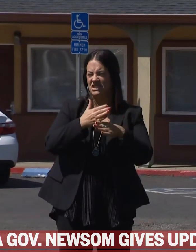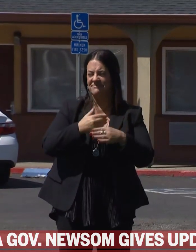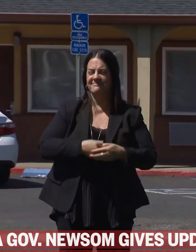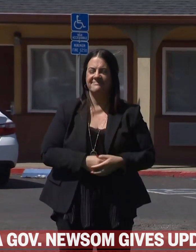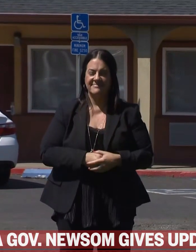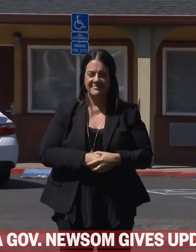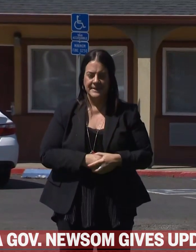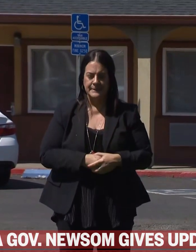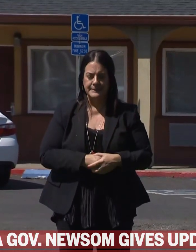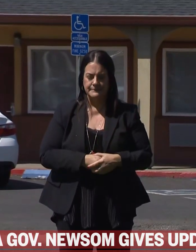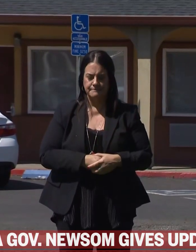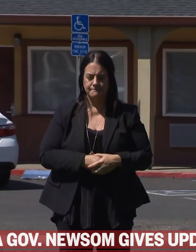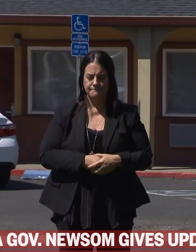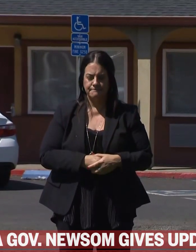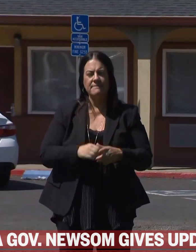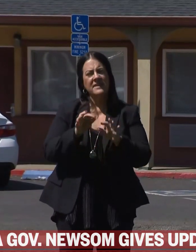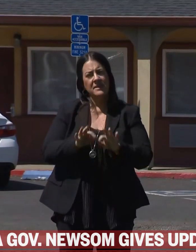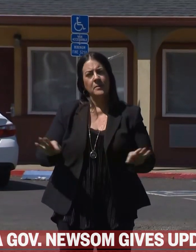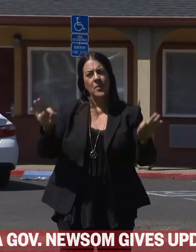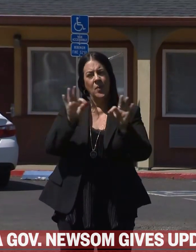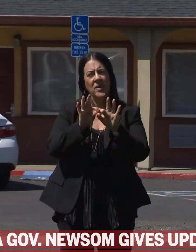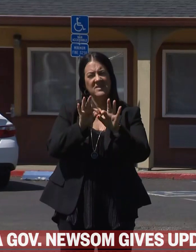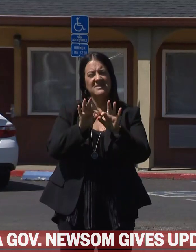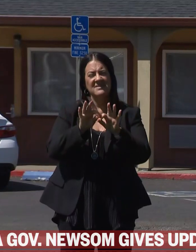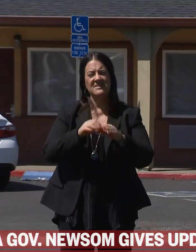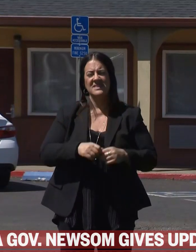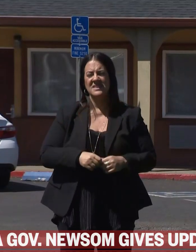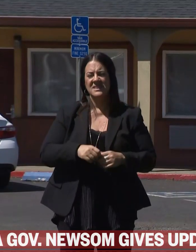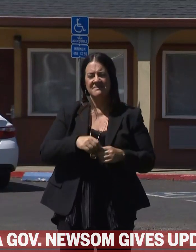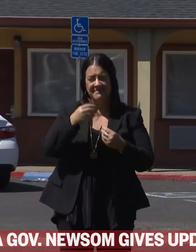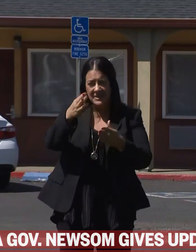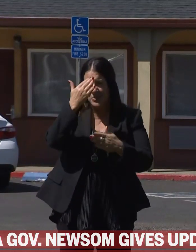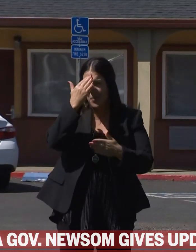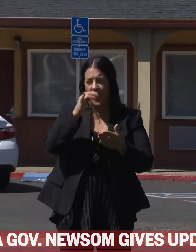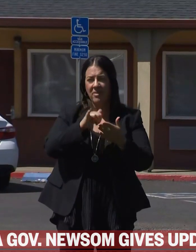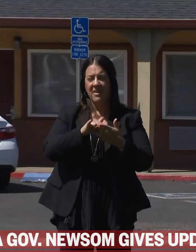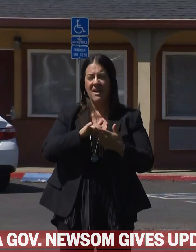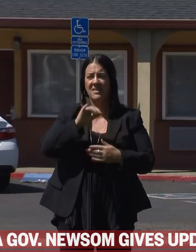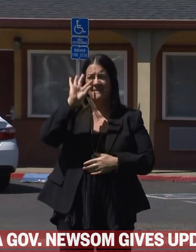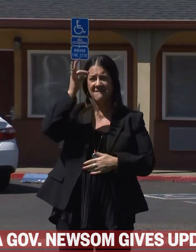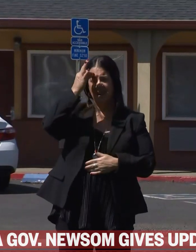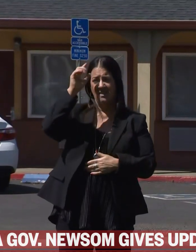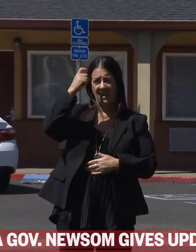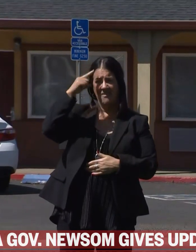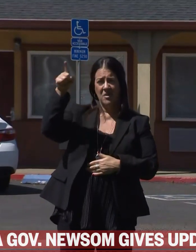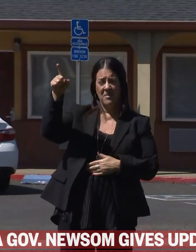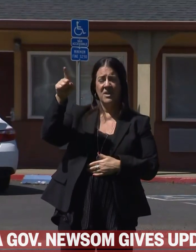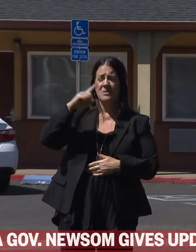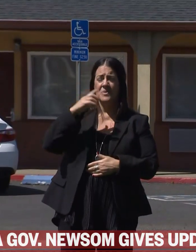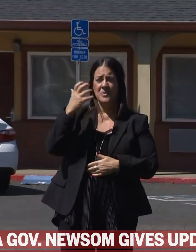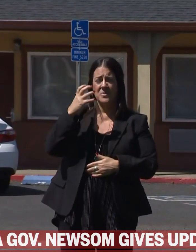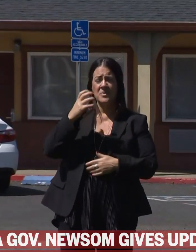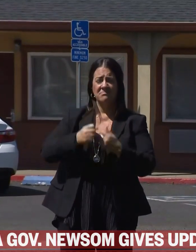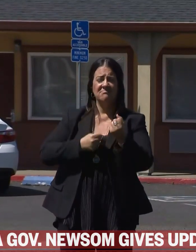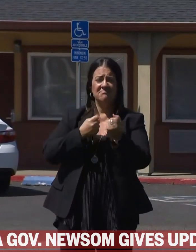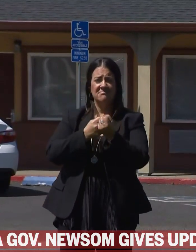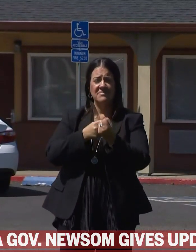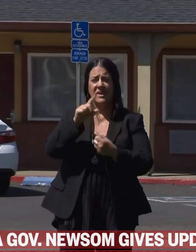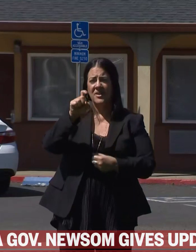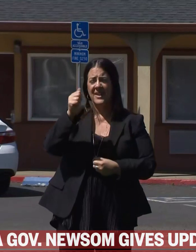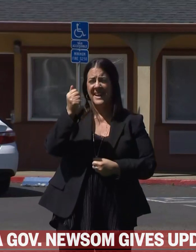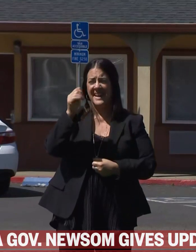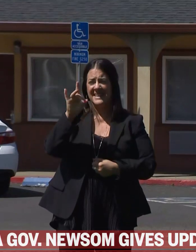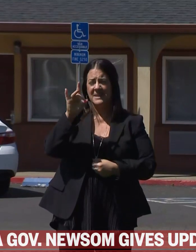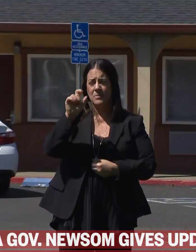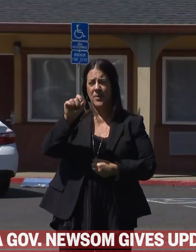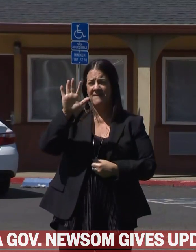that this is also an operation being supported by the support of the federal government. $118.5 million of